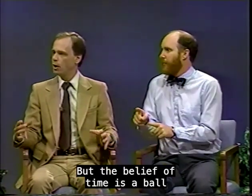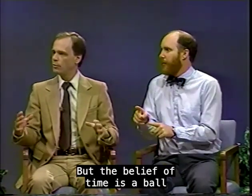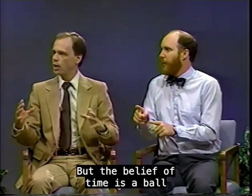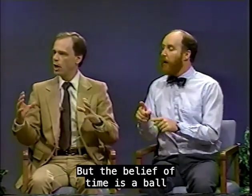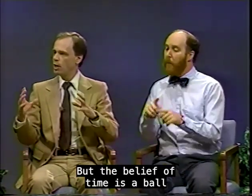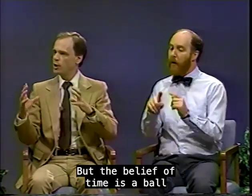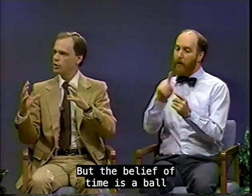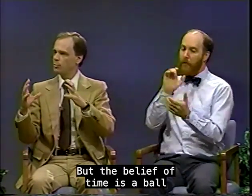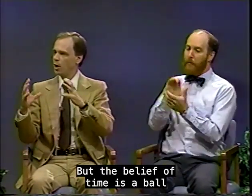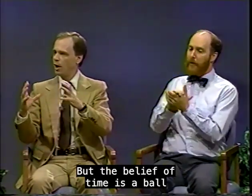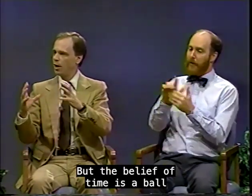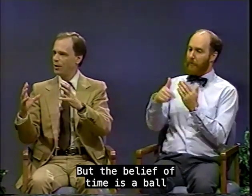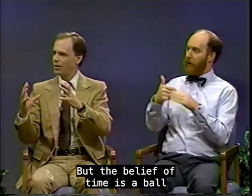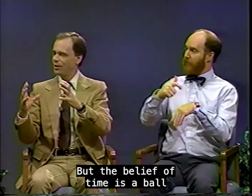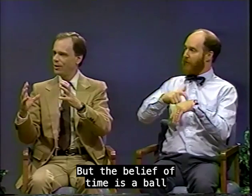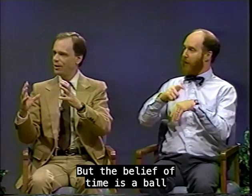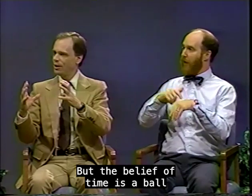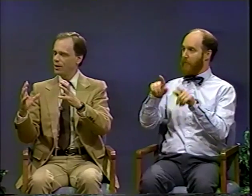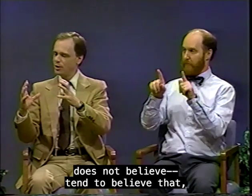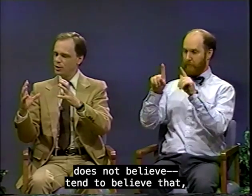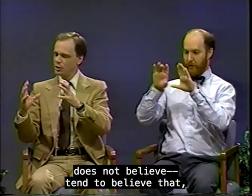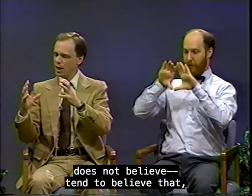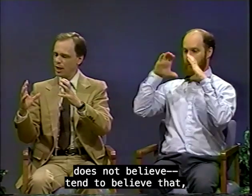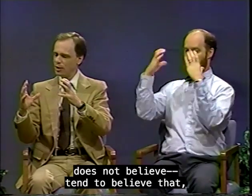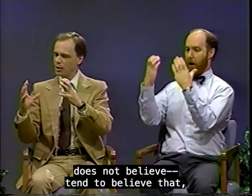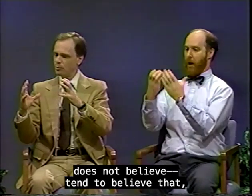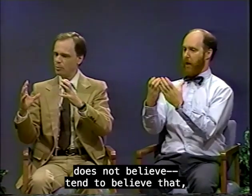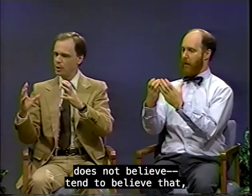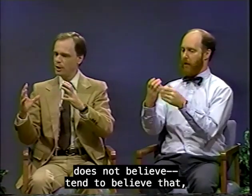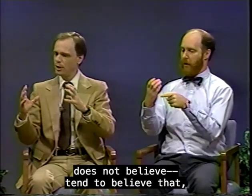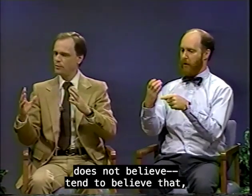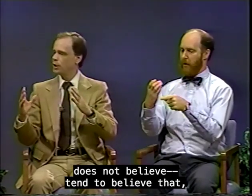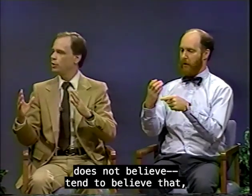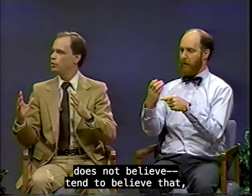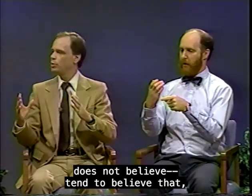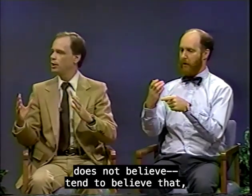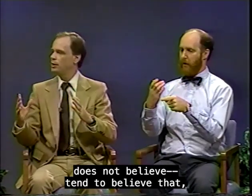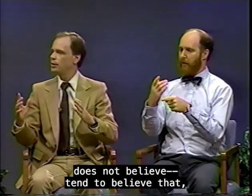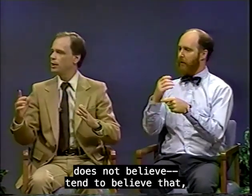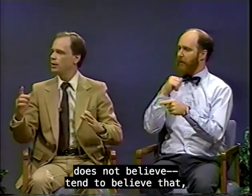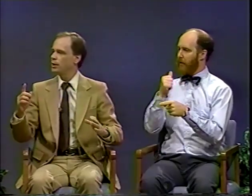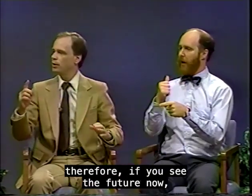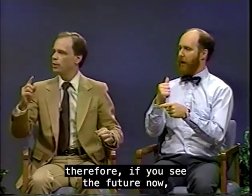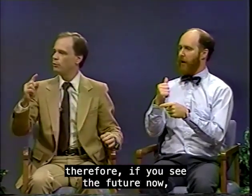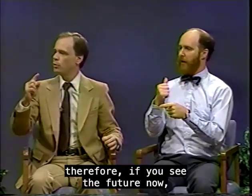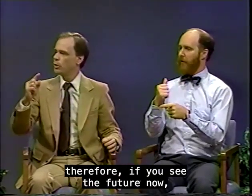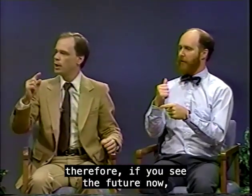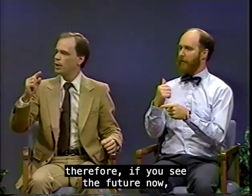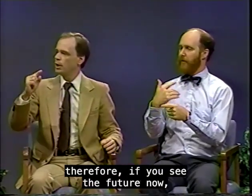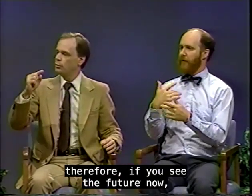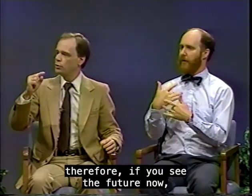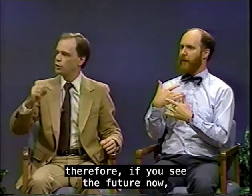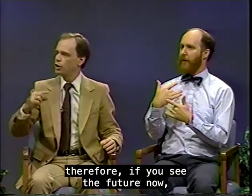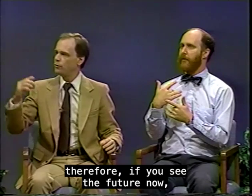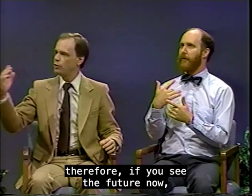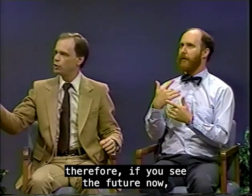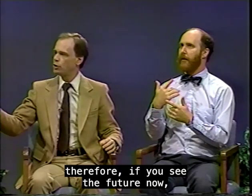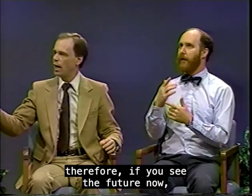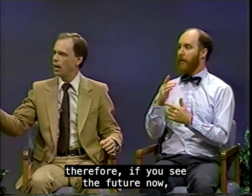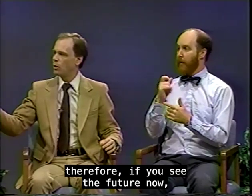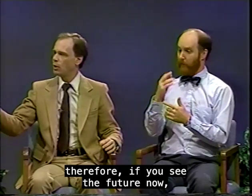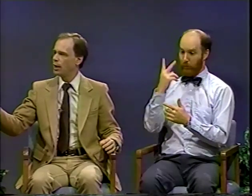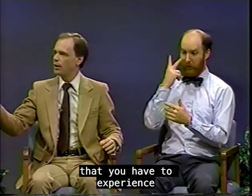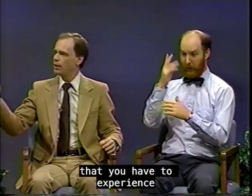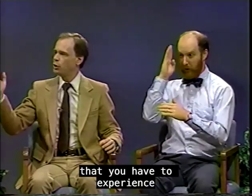belief of time as a ball does not tend to believe that, therefore, if you see the